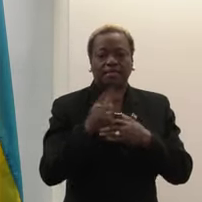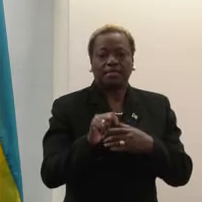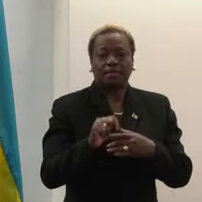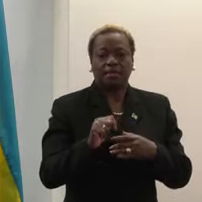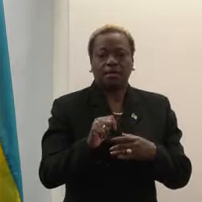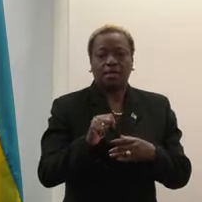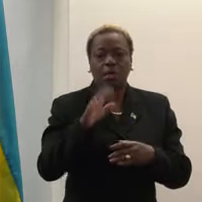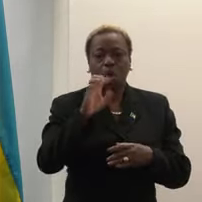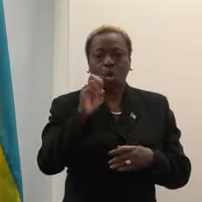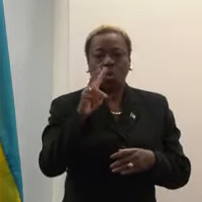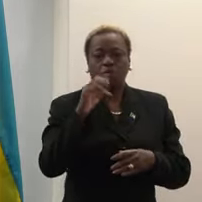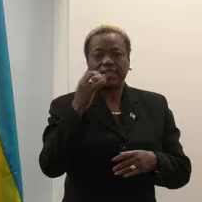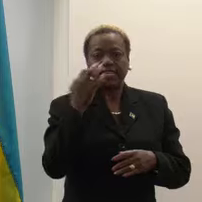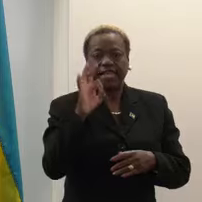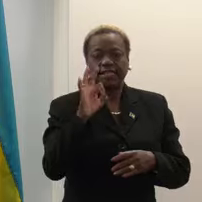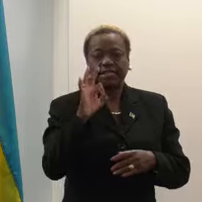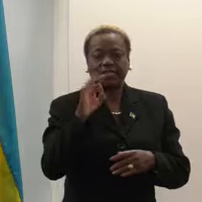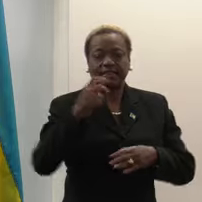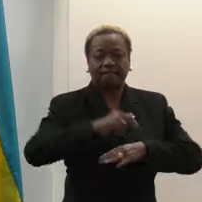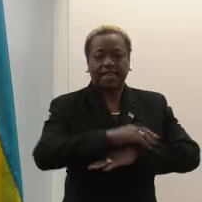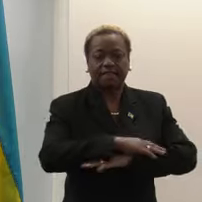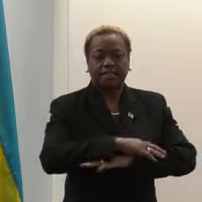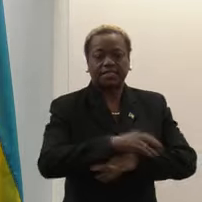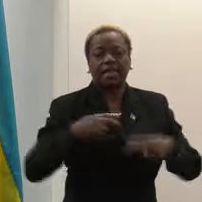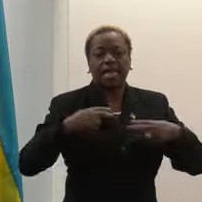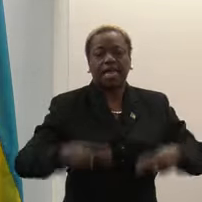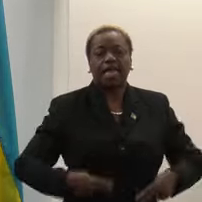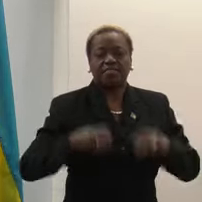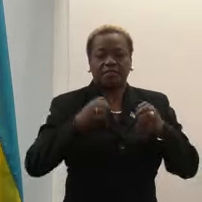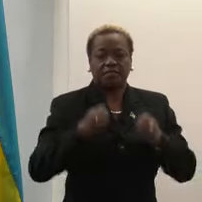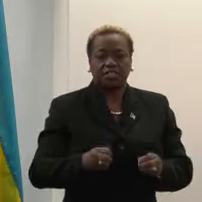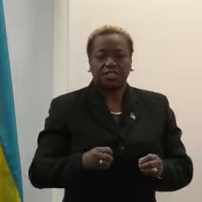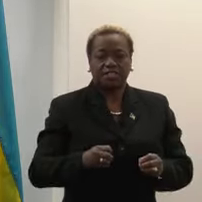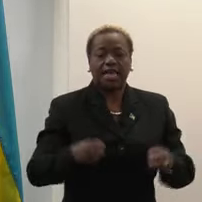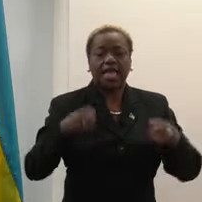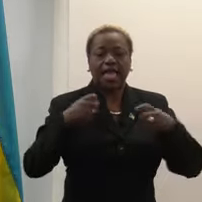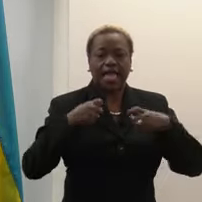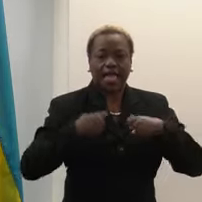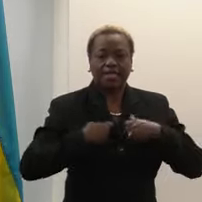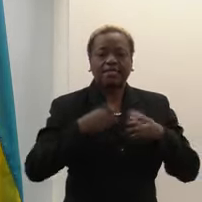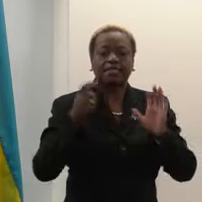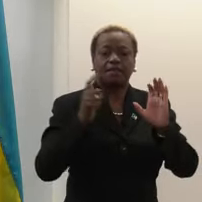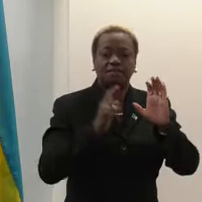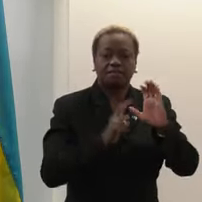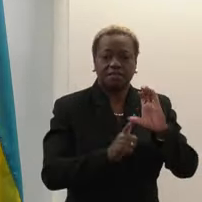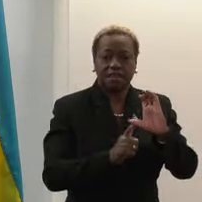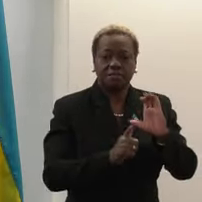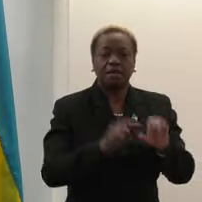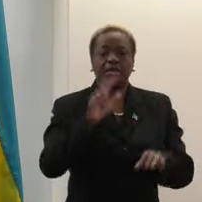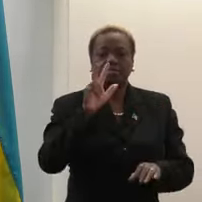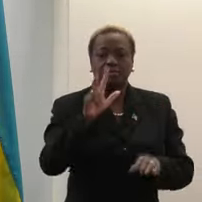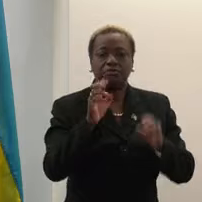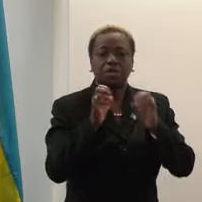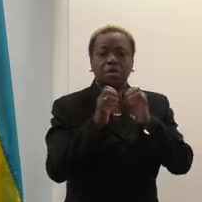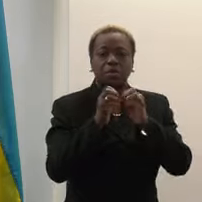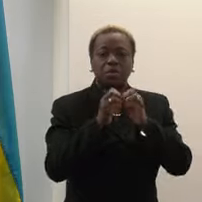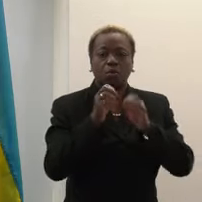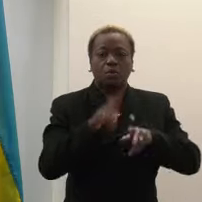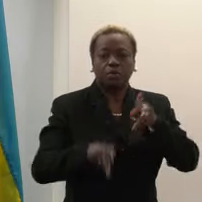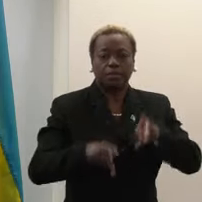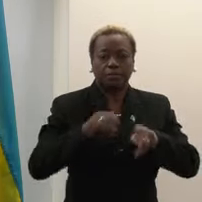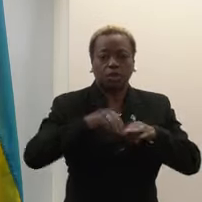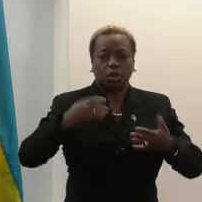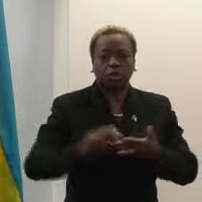COVID-19 virus. Health officials have confirmed 3 more cases on the island of New